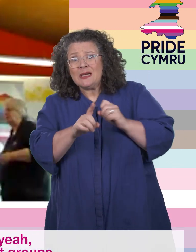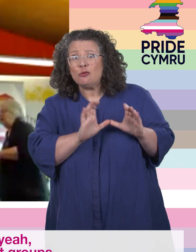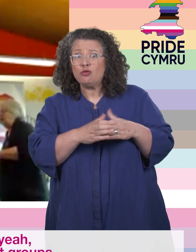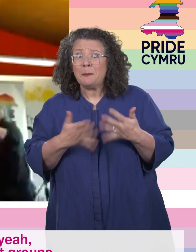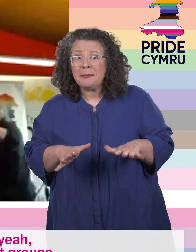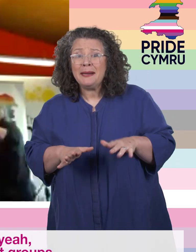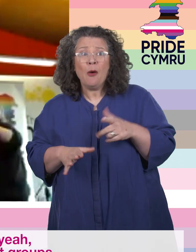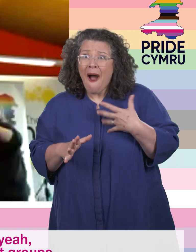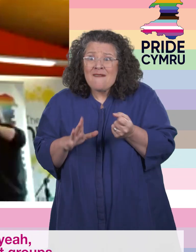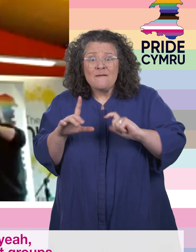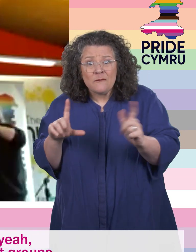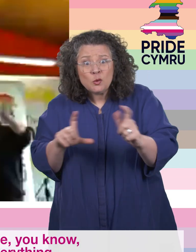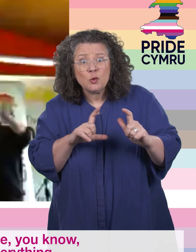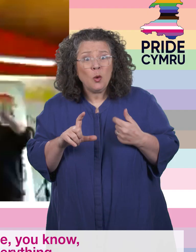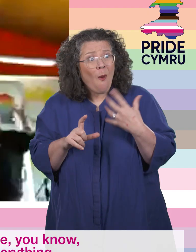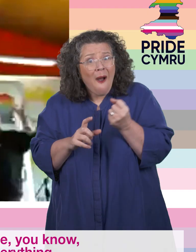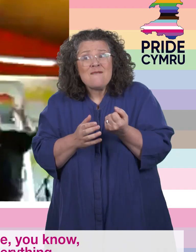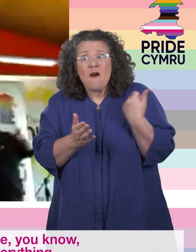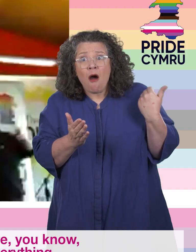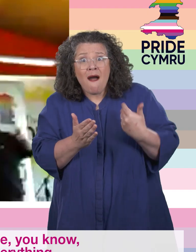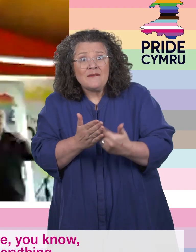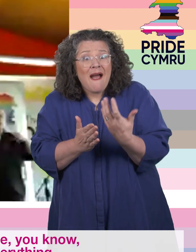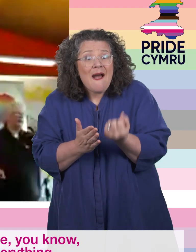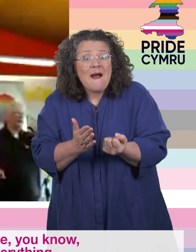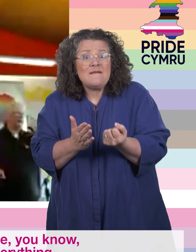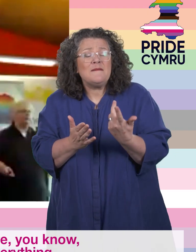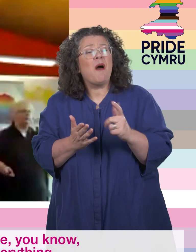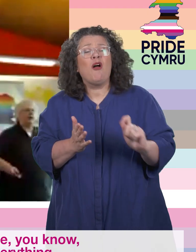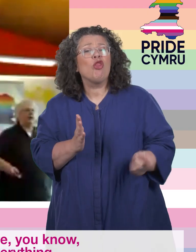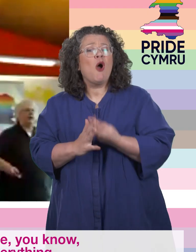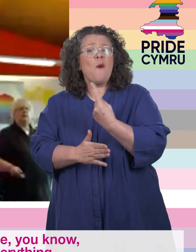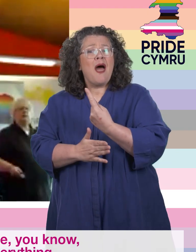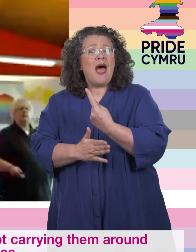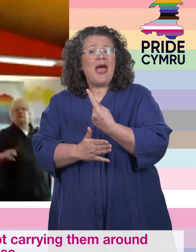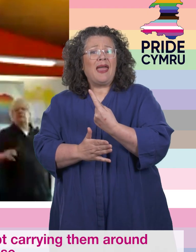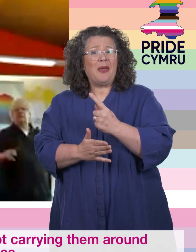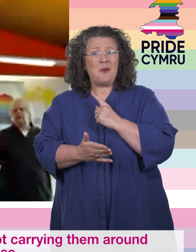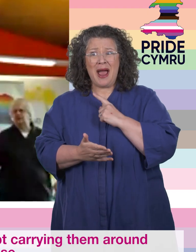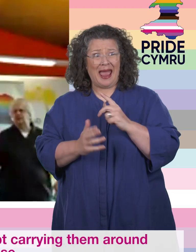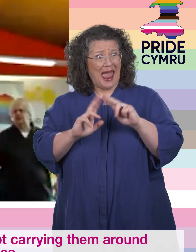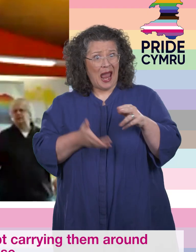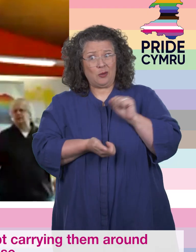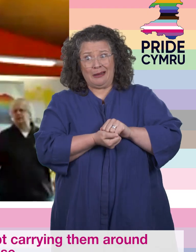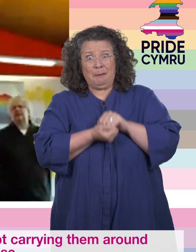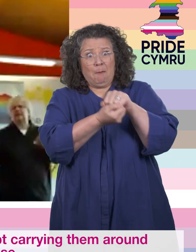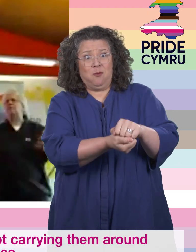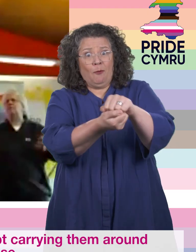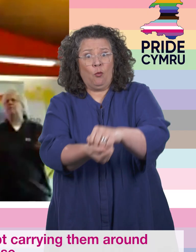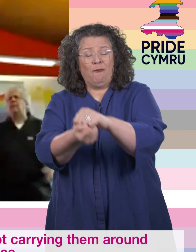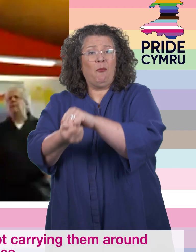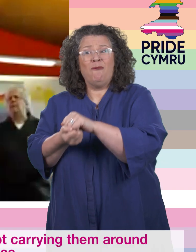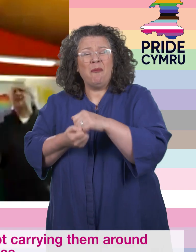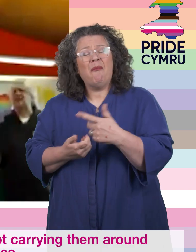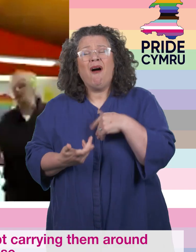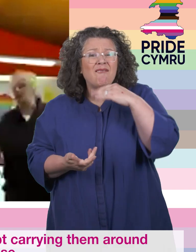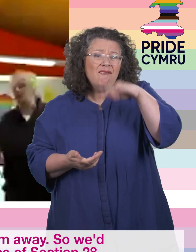people say, oh yeah, we used to have activist groups, and we had photos, and we had, archives, and we had everything. No, we threw them away because we just kept carrying them